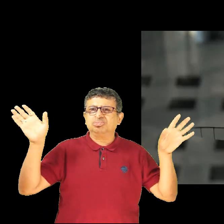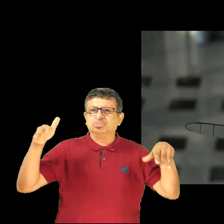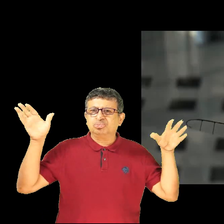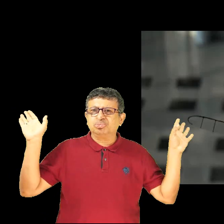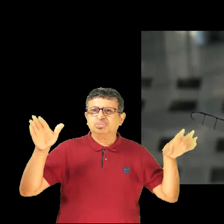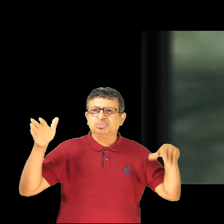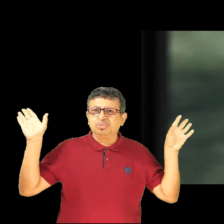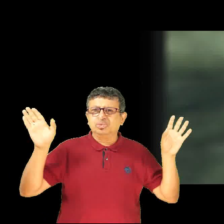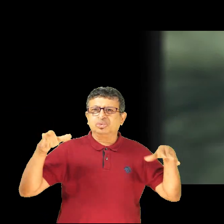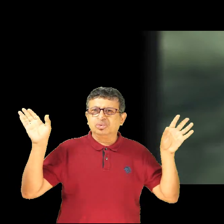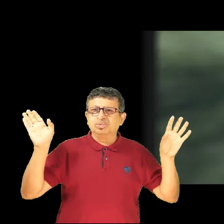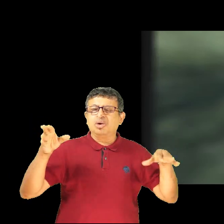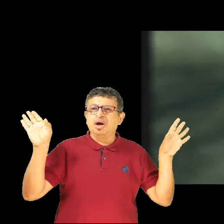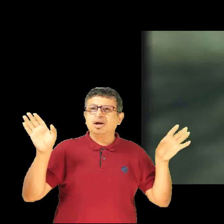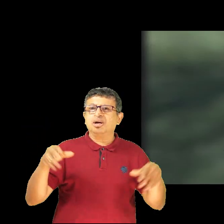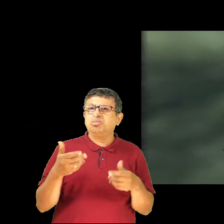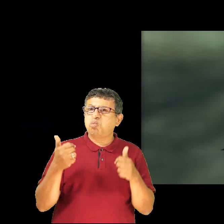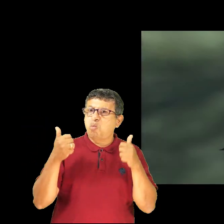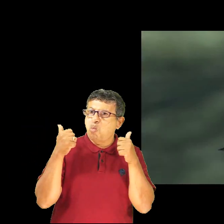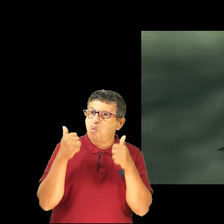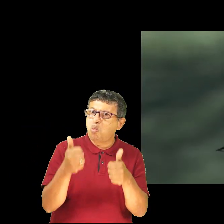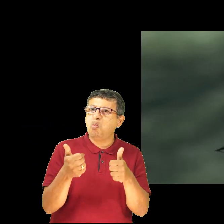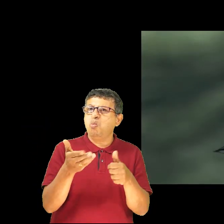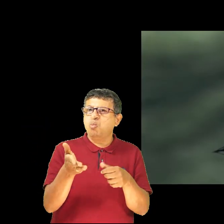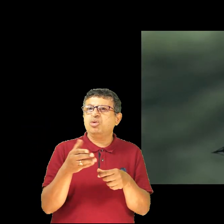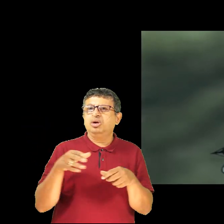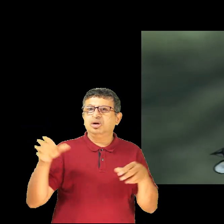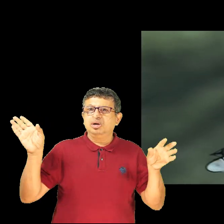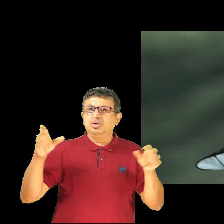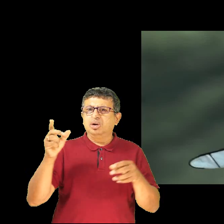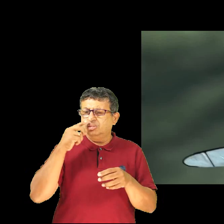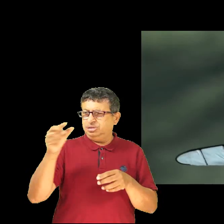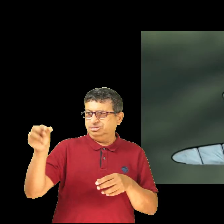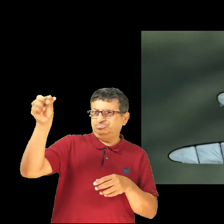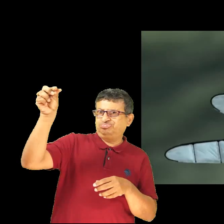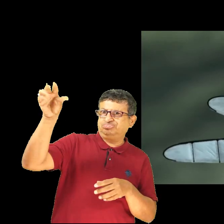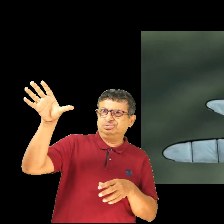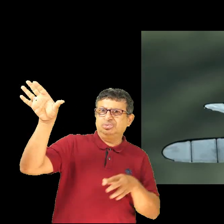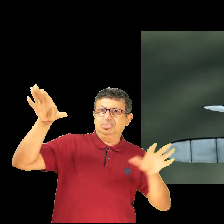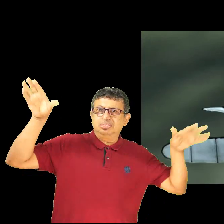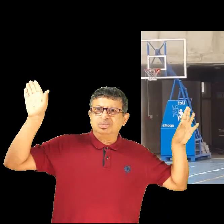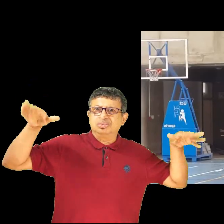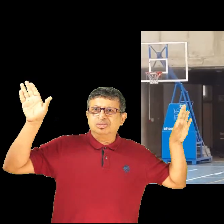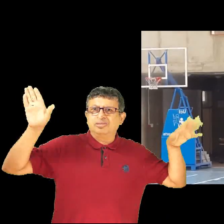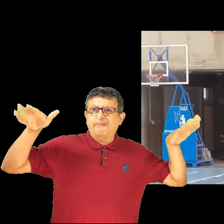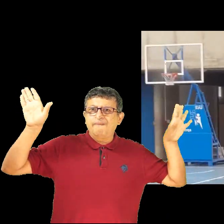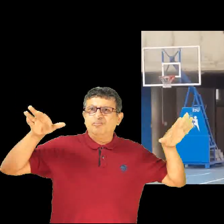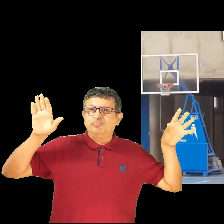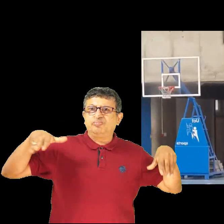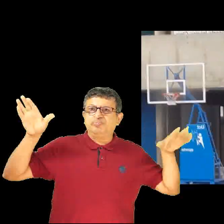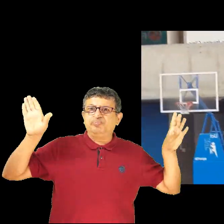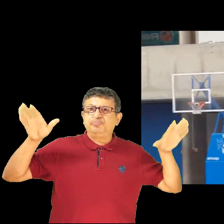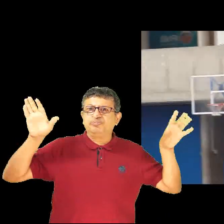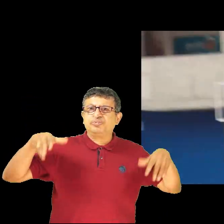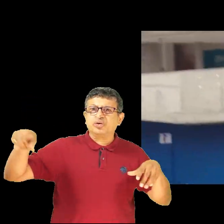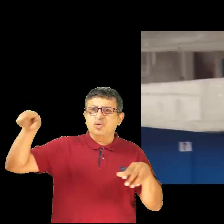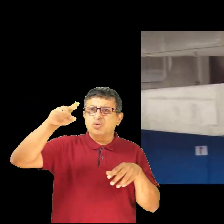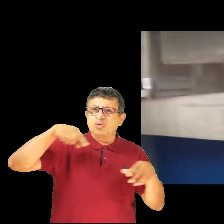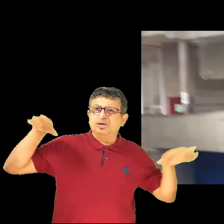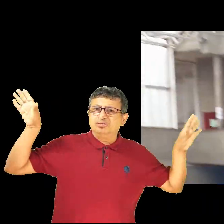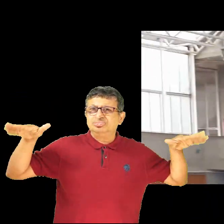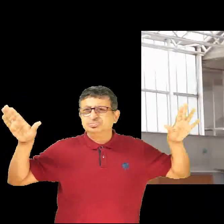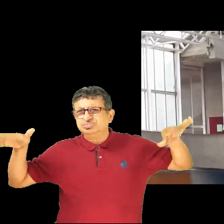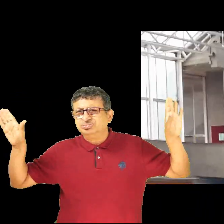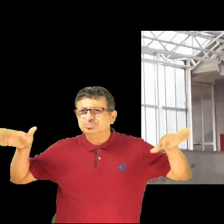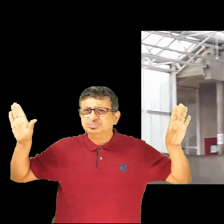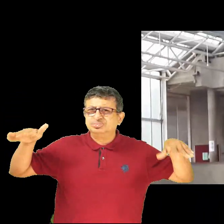Dragonfly robot. Although with a body of 19 inches long, it's quite larger than the real insect. However, this robot moves its wings just like the creature